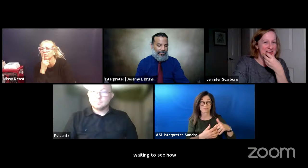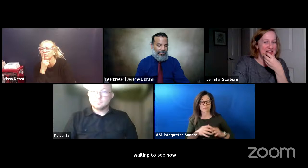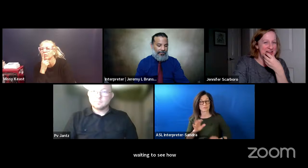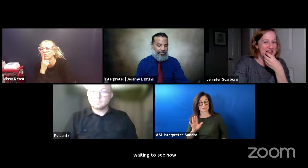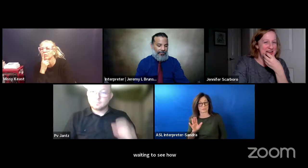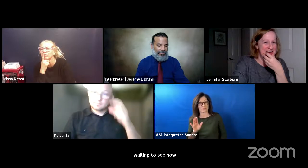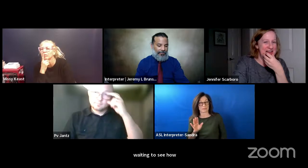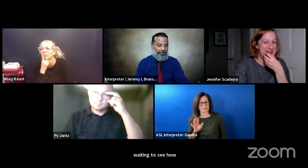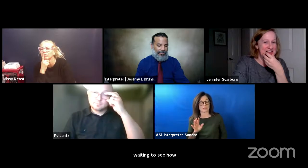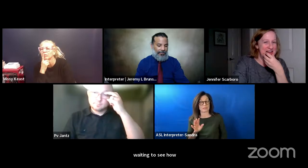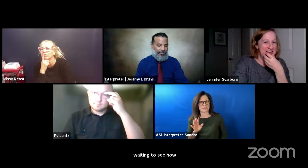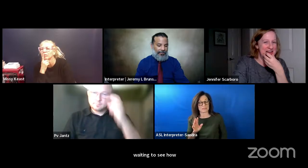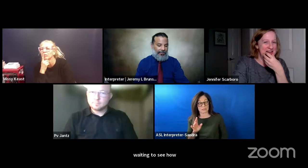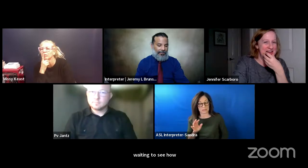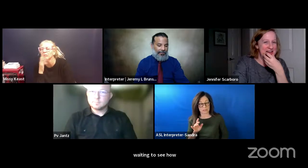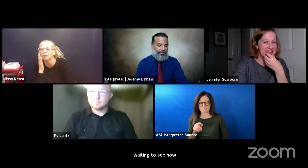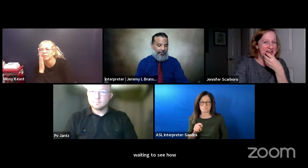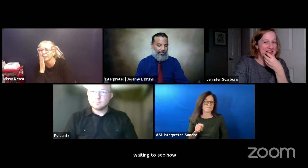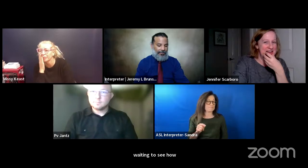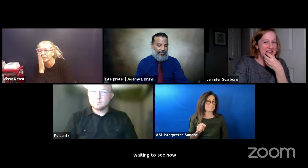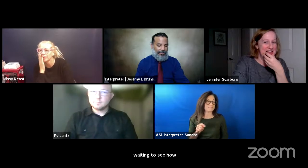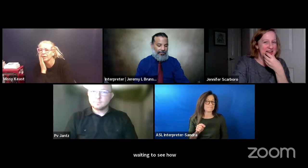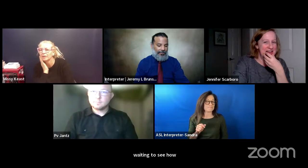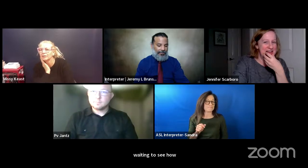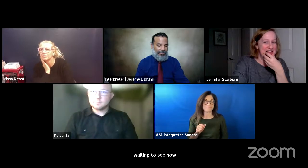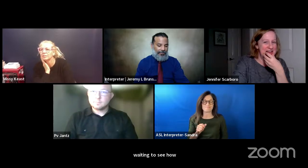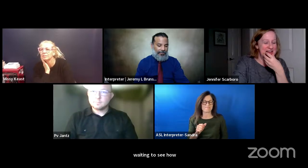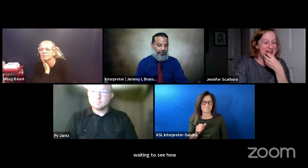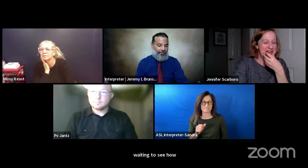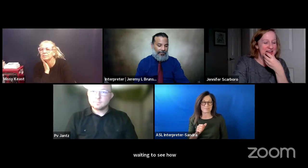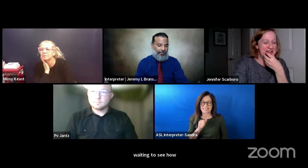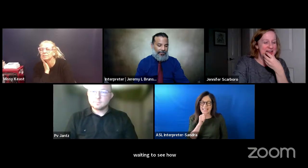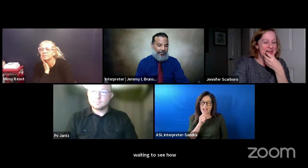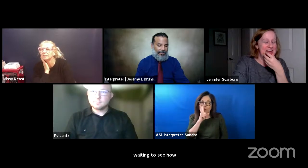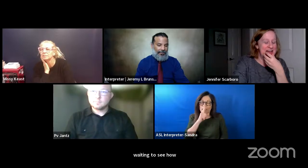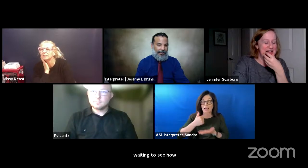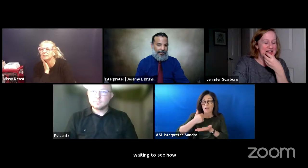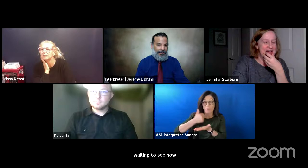is not terribly helpful.